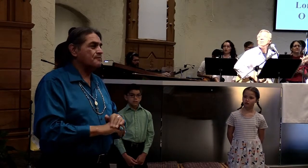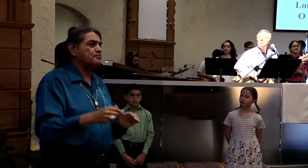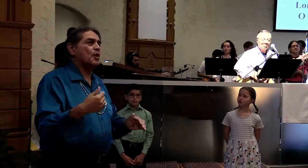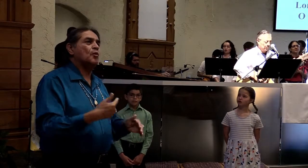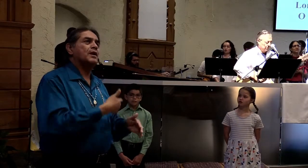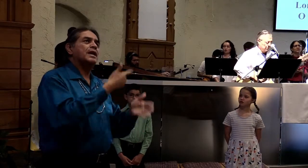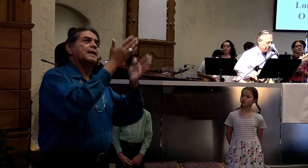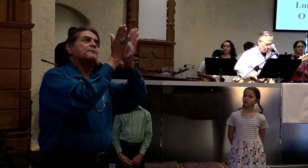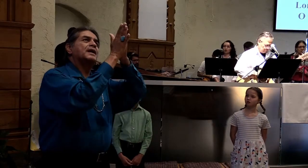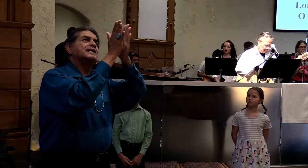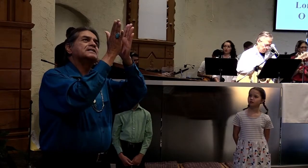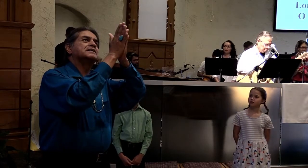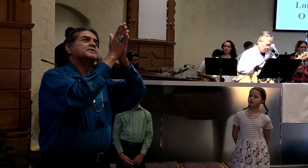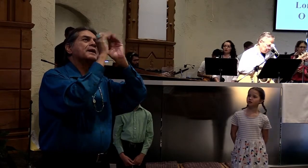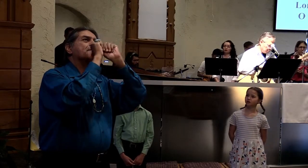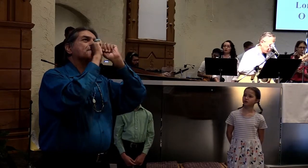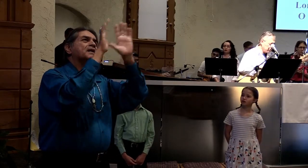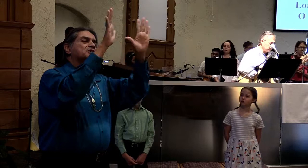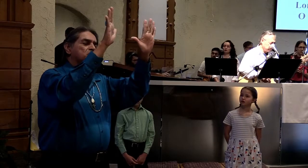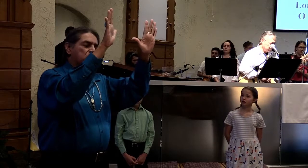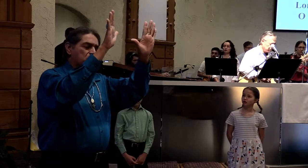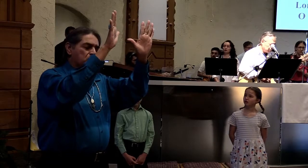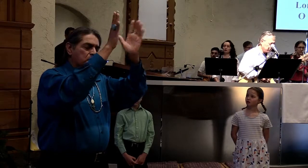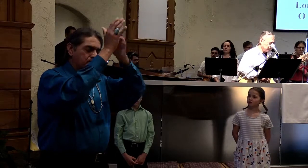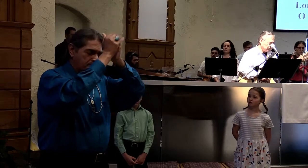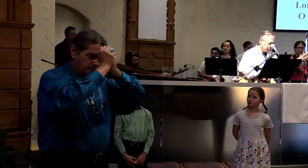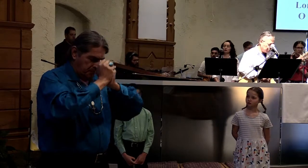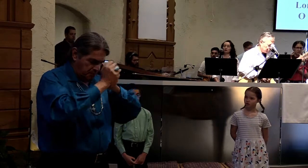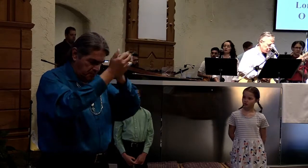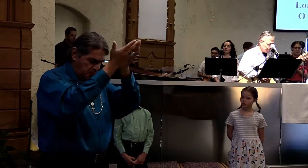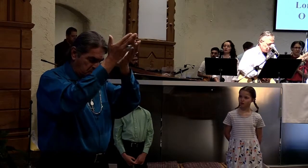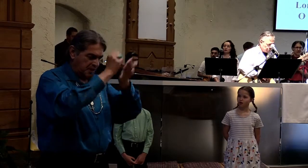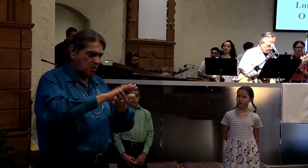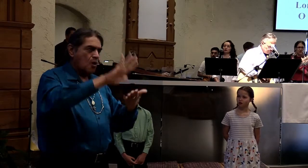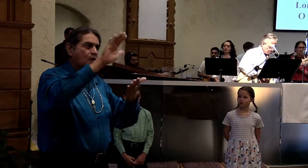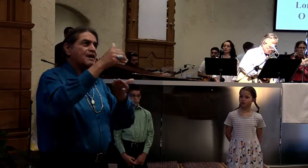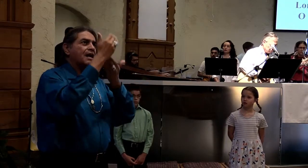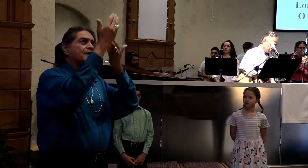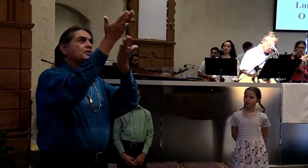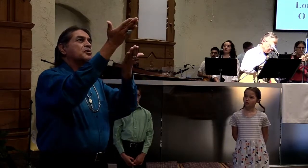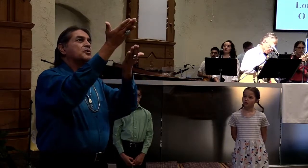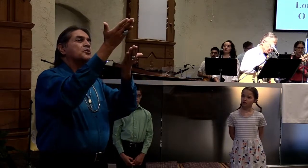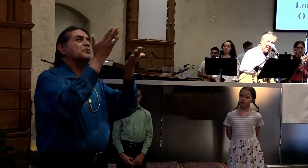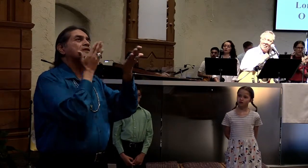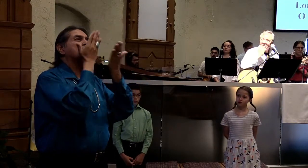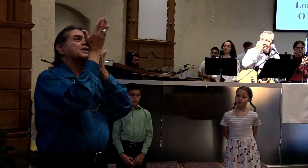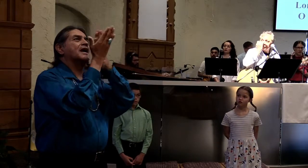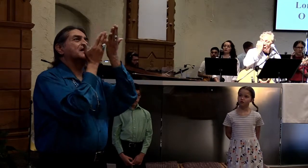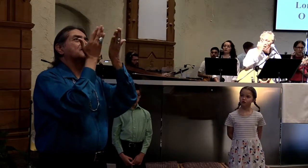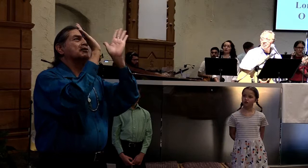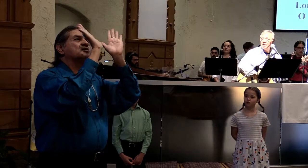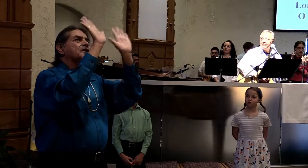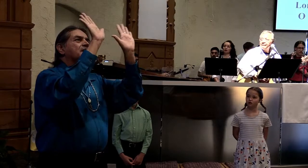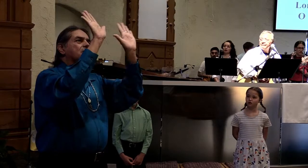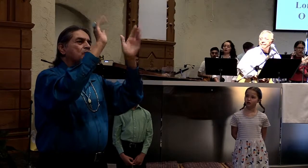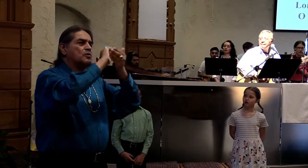We praise you, we bless you, we adore you, we glorify you, we give you thanks for your